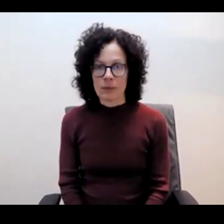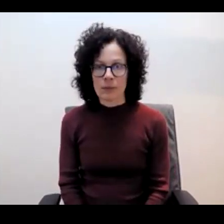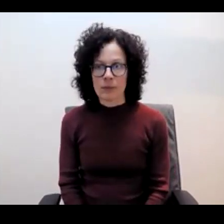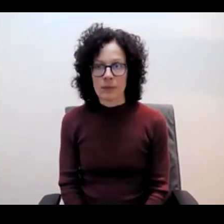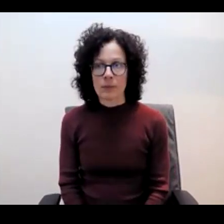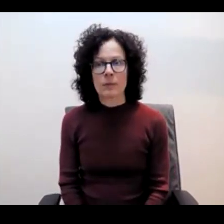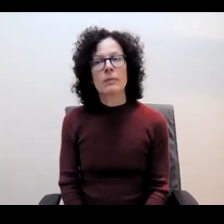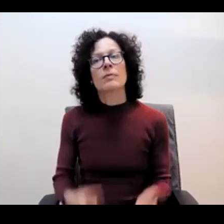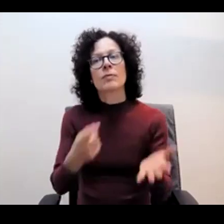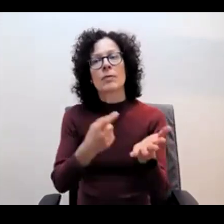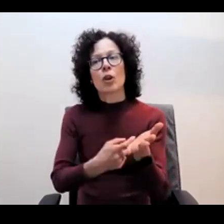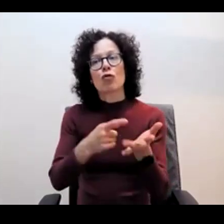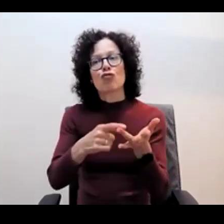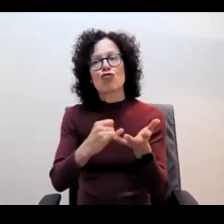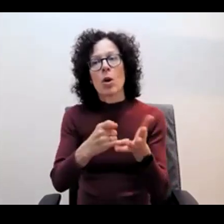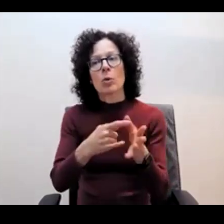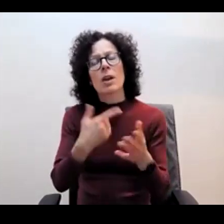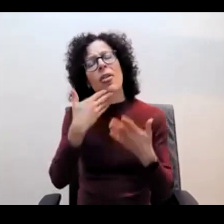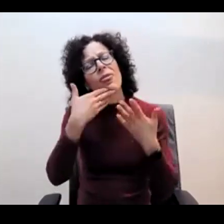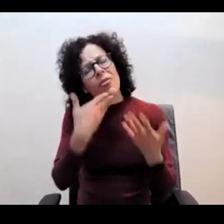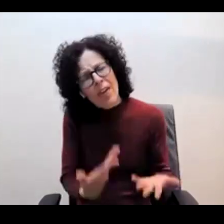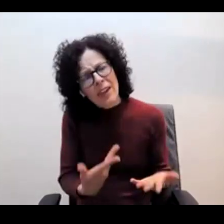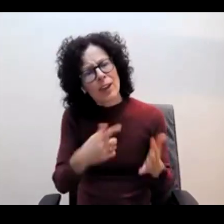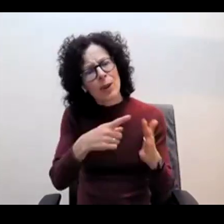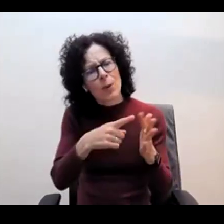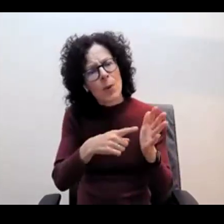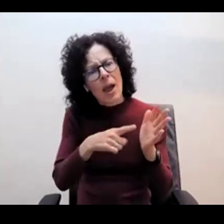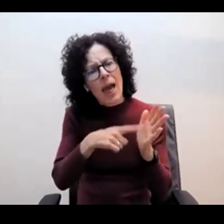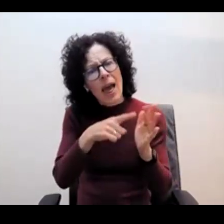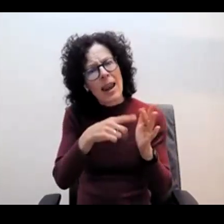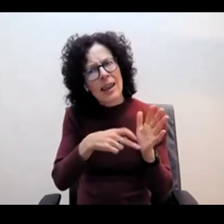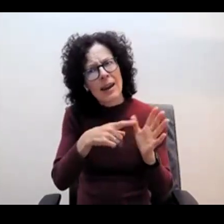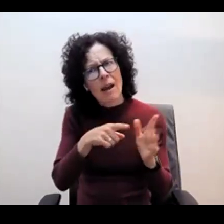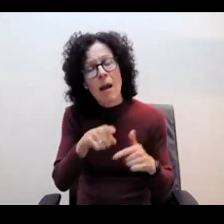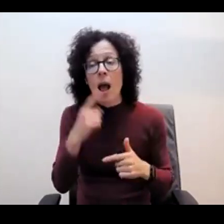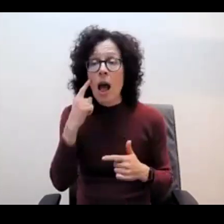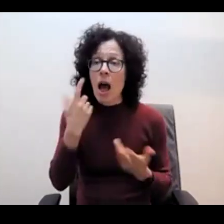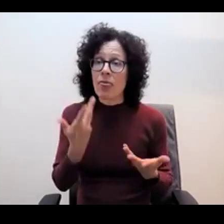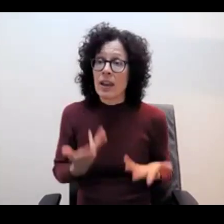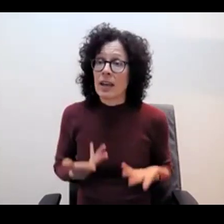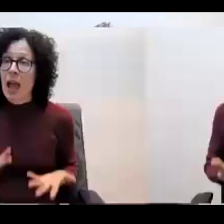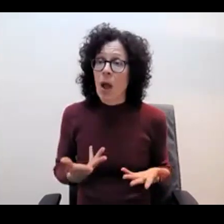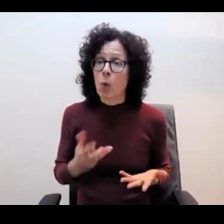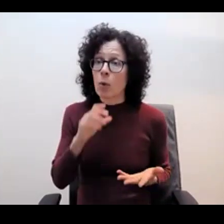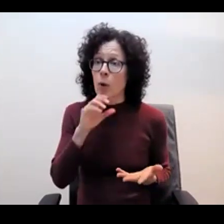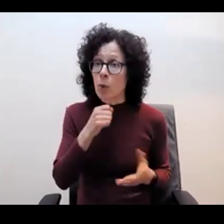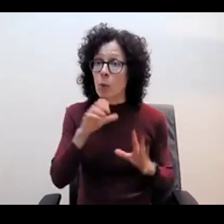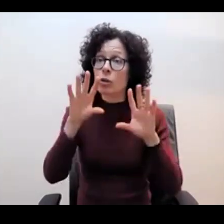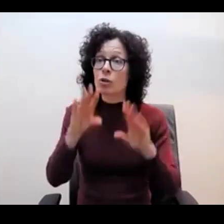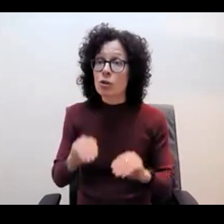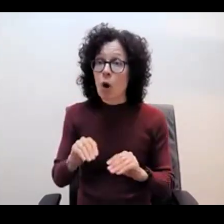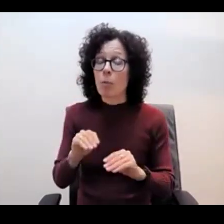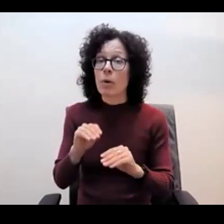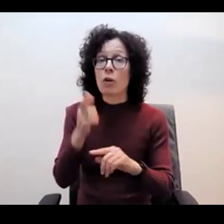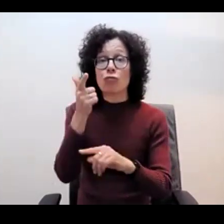Thank you, Elina. Thank you. I think at this point, we will stop the